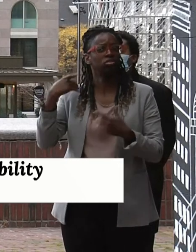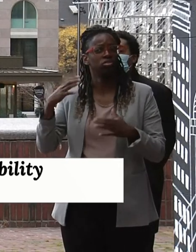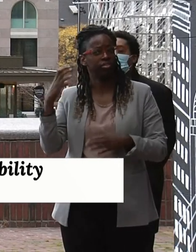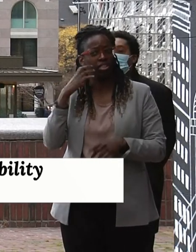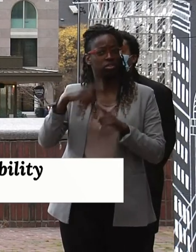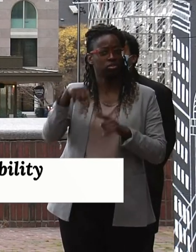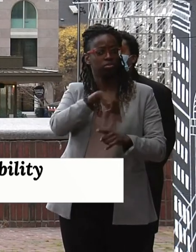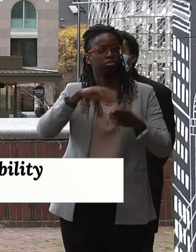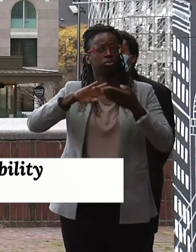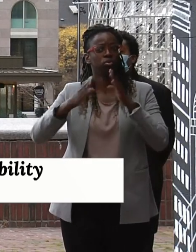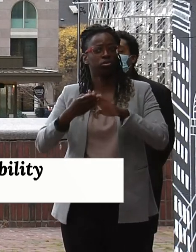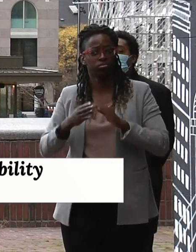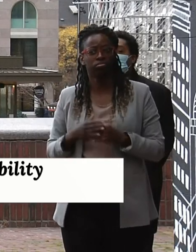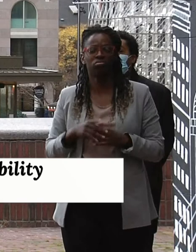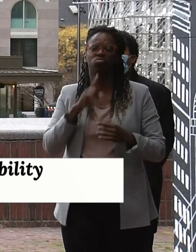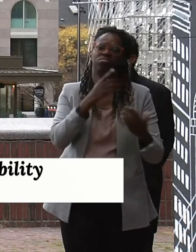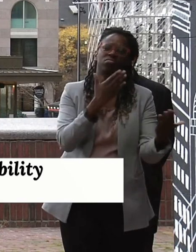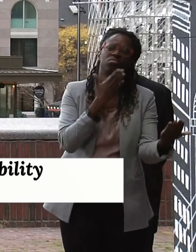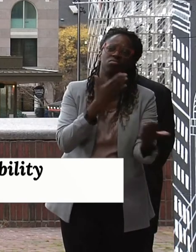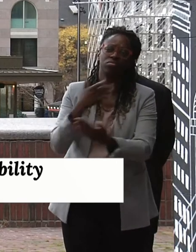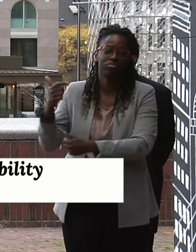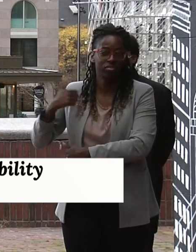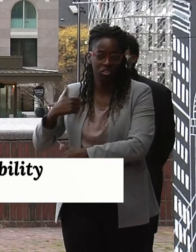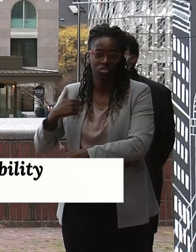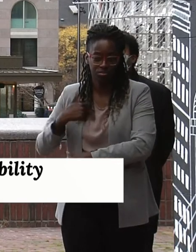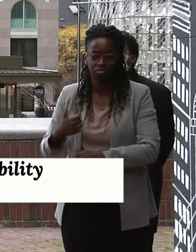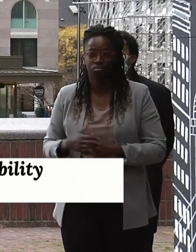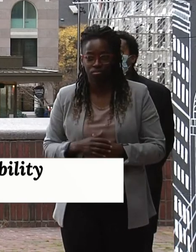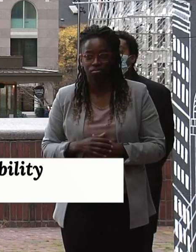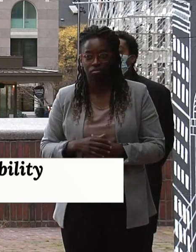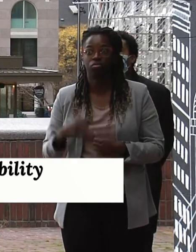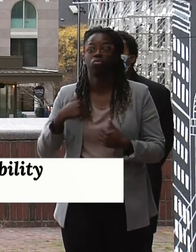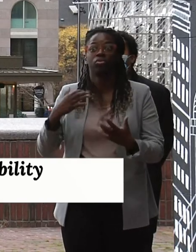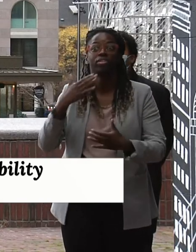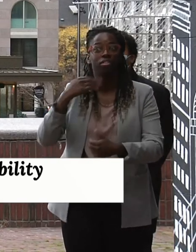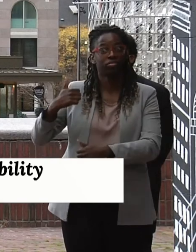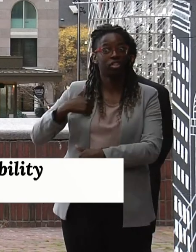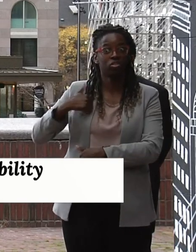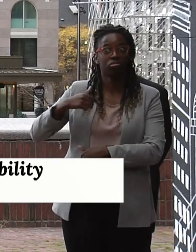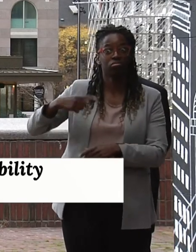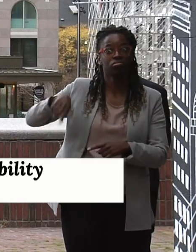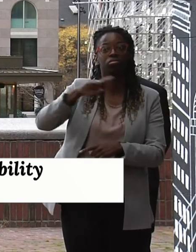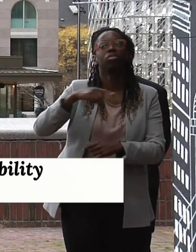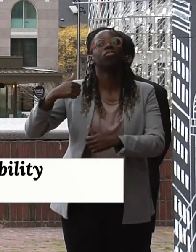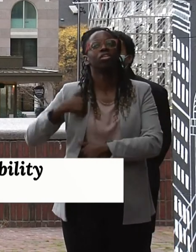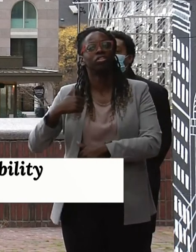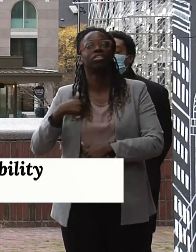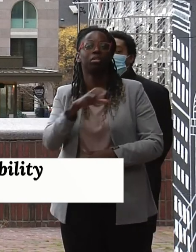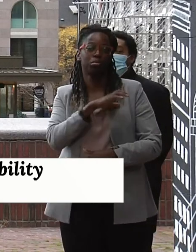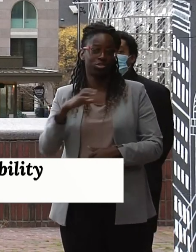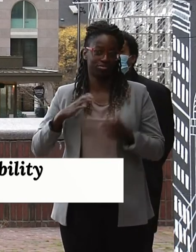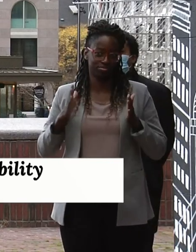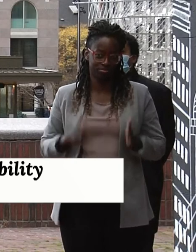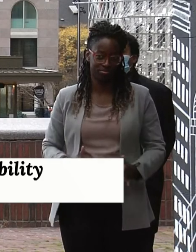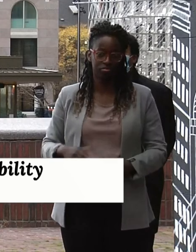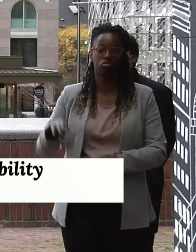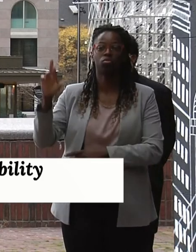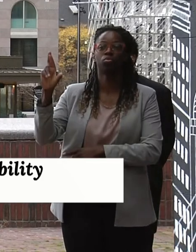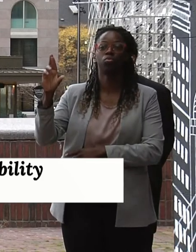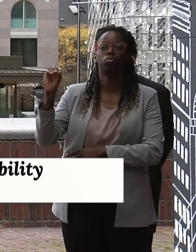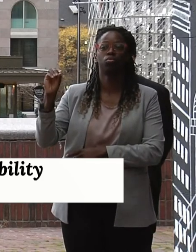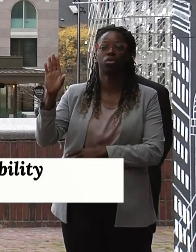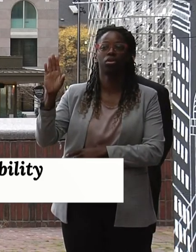who work in the city of Boston. I want to thank our own Veterans Service Commissioner, Rob Santiago, who does some amazing work here. I want to thank all